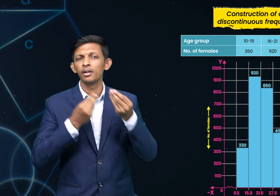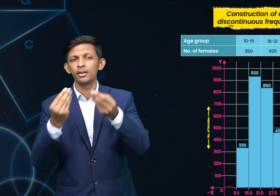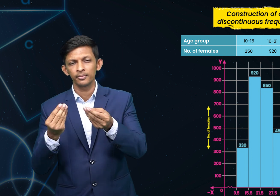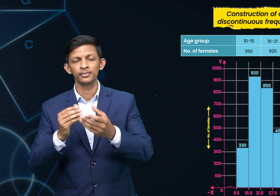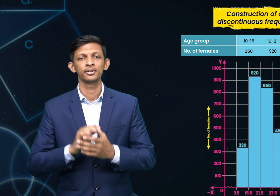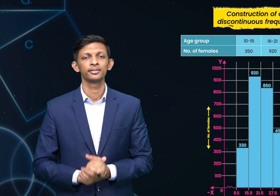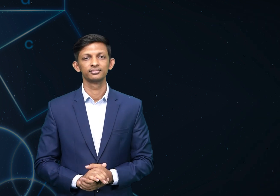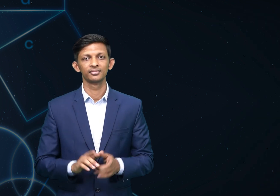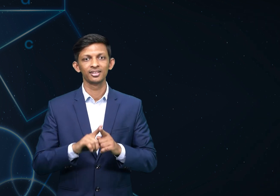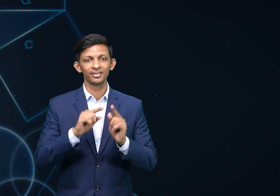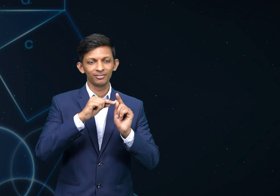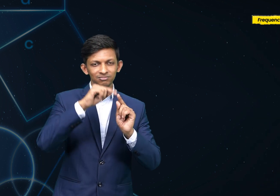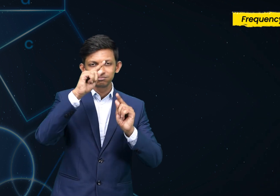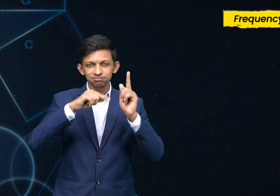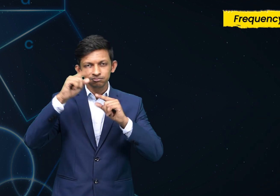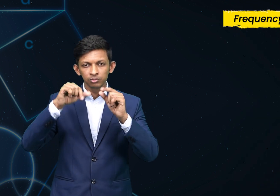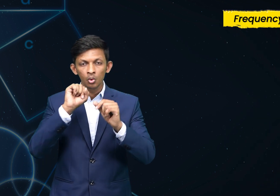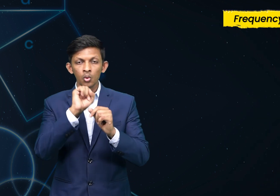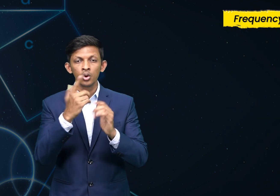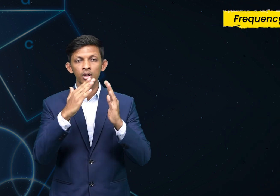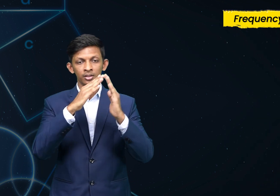below. Frequency polygon.